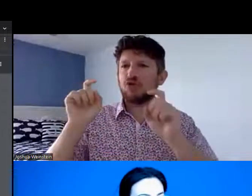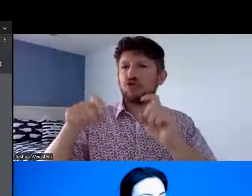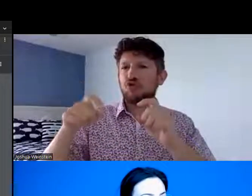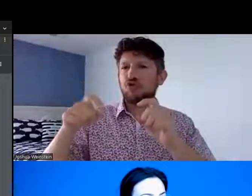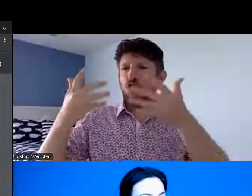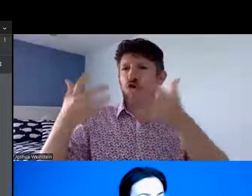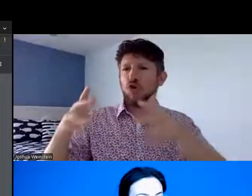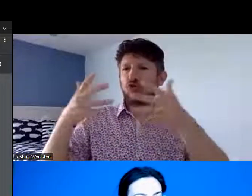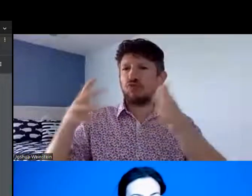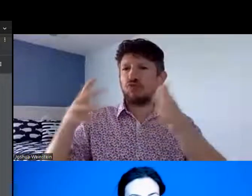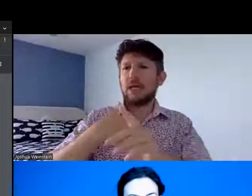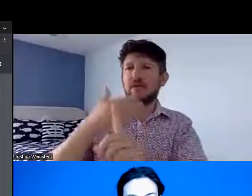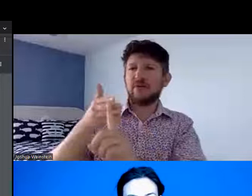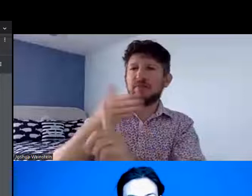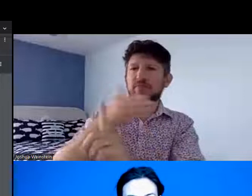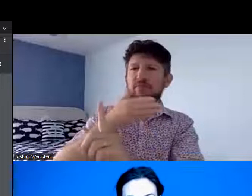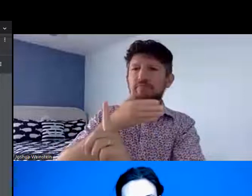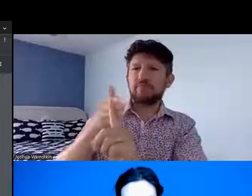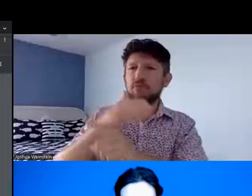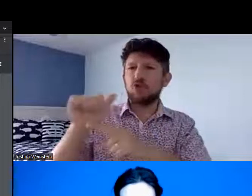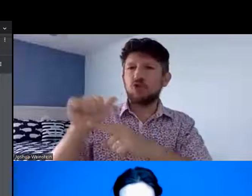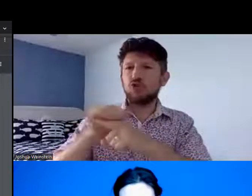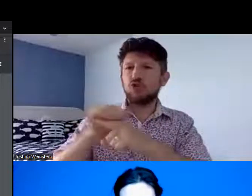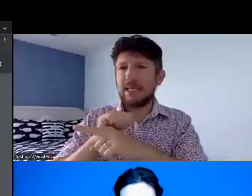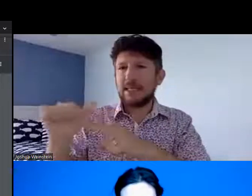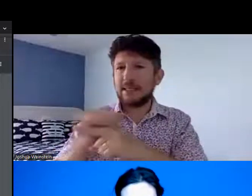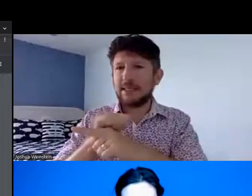is a goal for school psychologists working